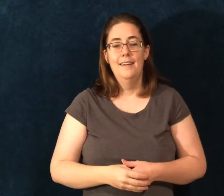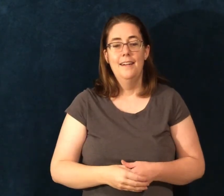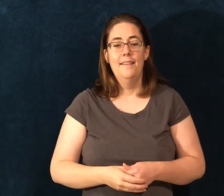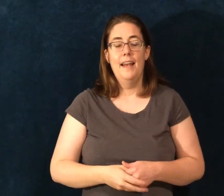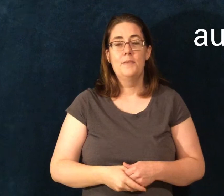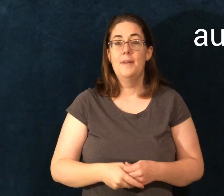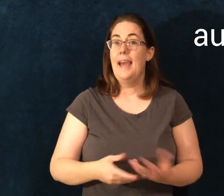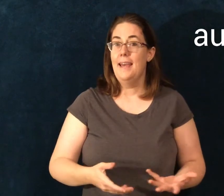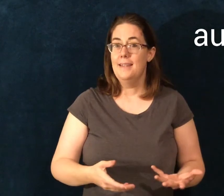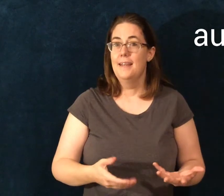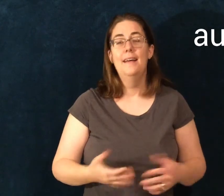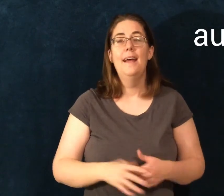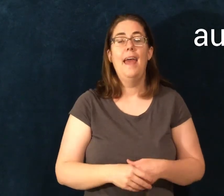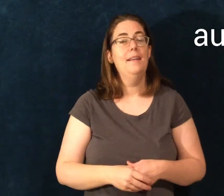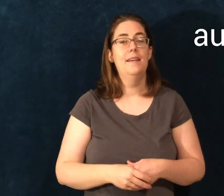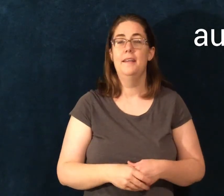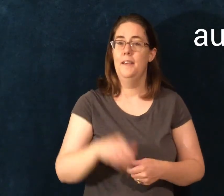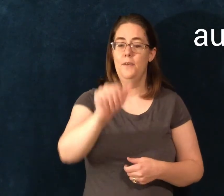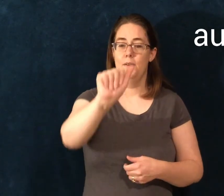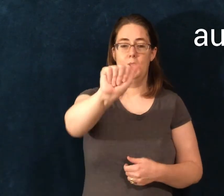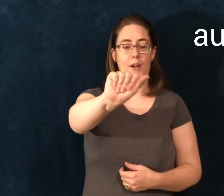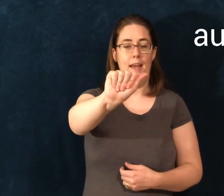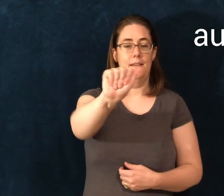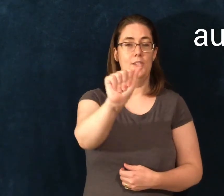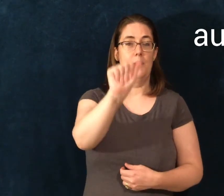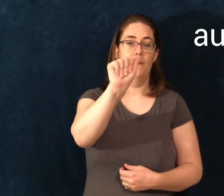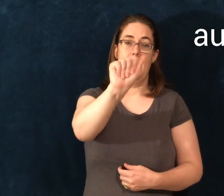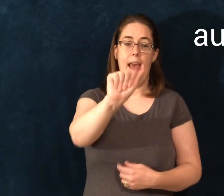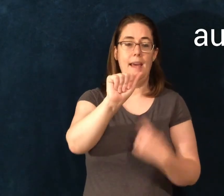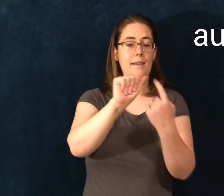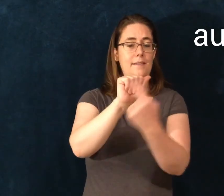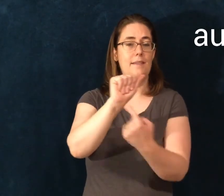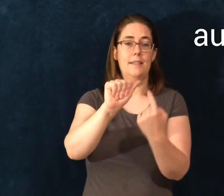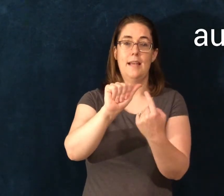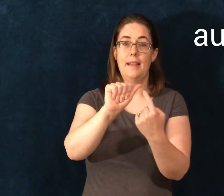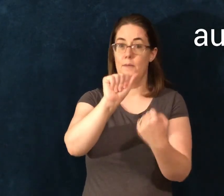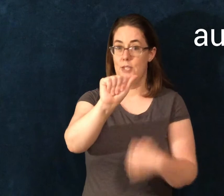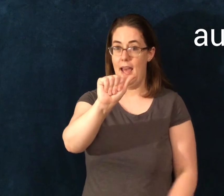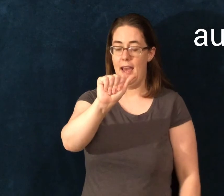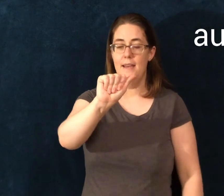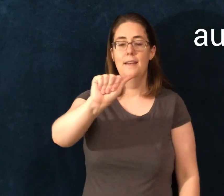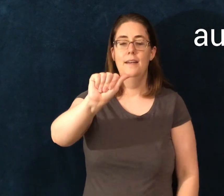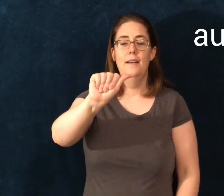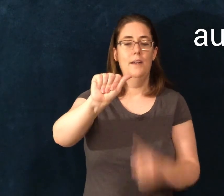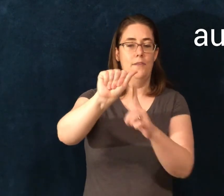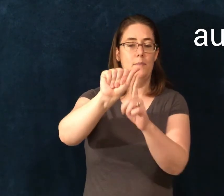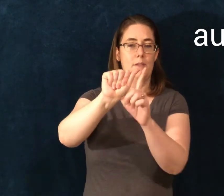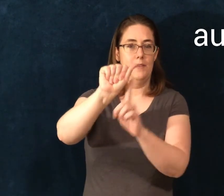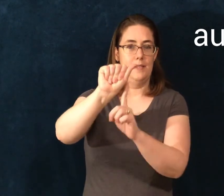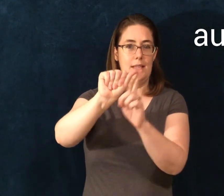The next one is aunt. Aunt, you use your hand in the shape of an A. This is sign language A. Your thumb is on the side